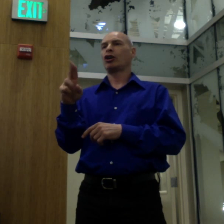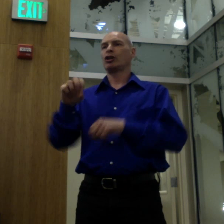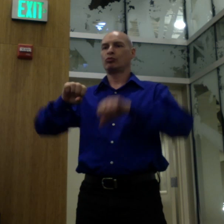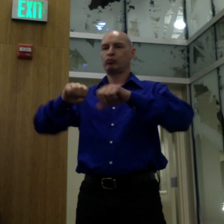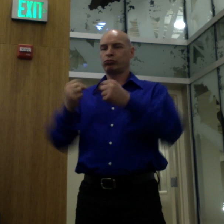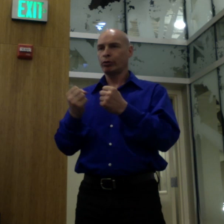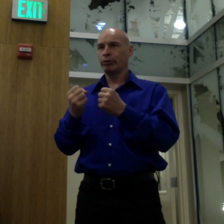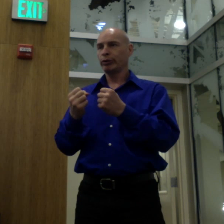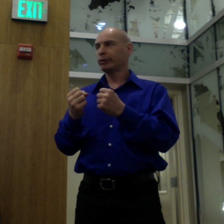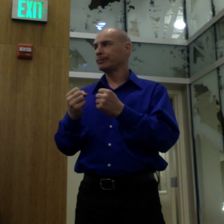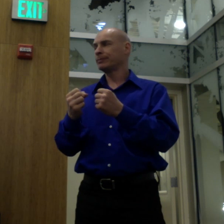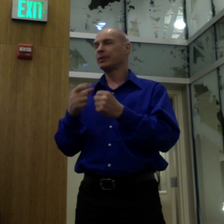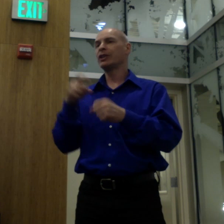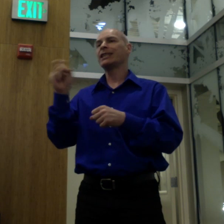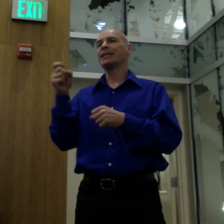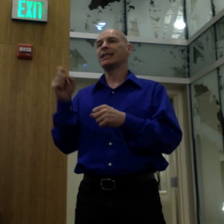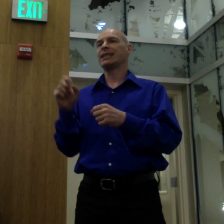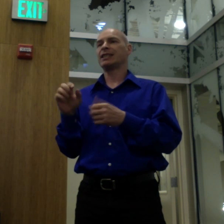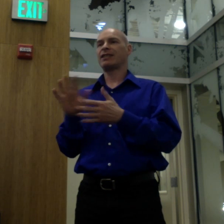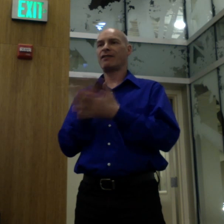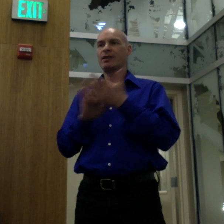want to filter it.